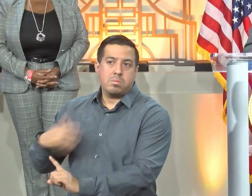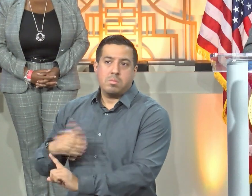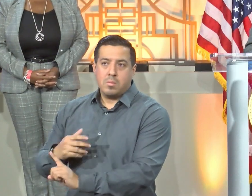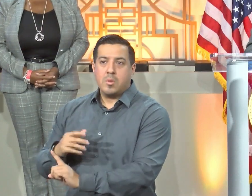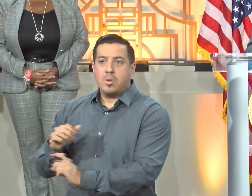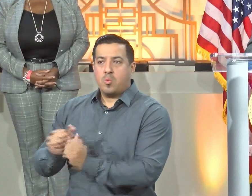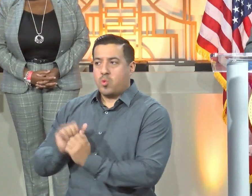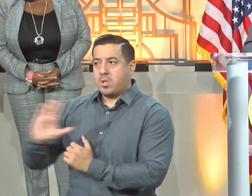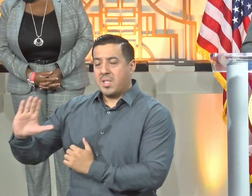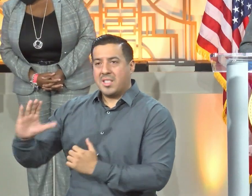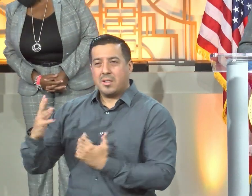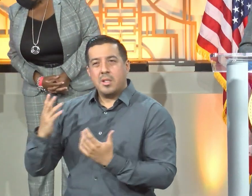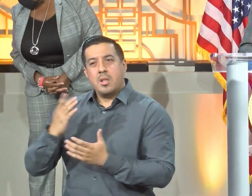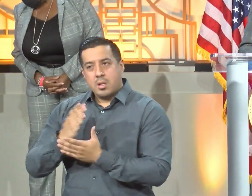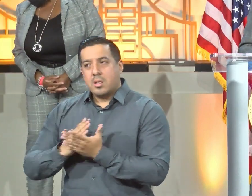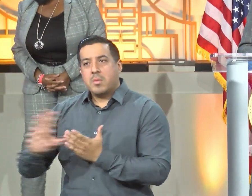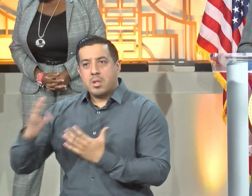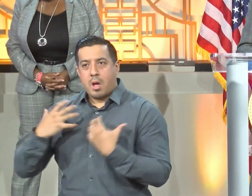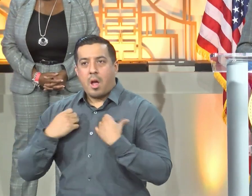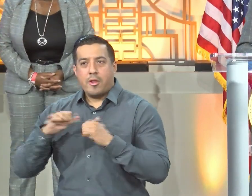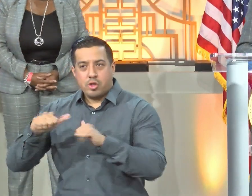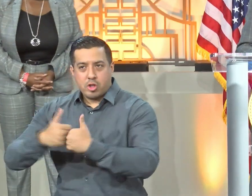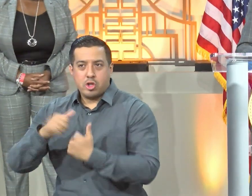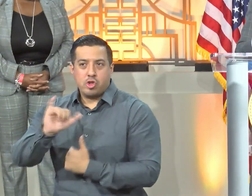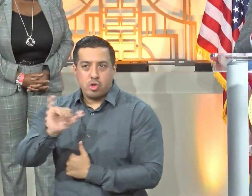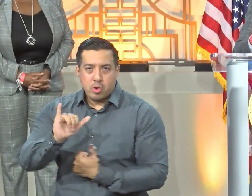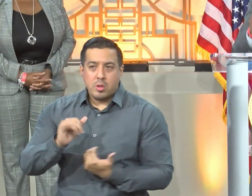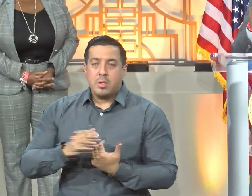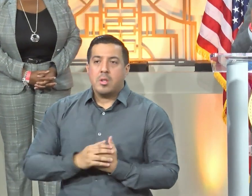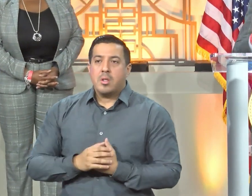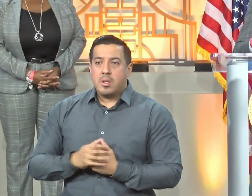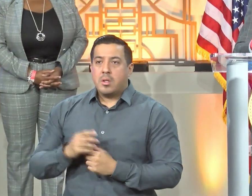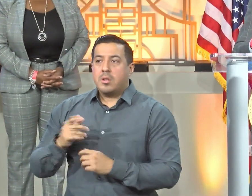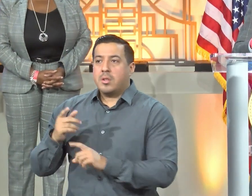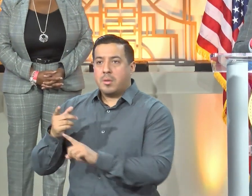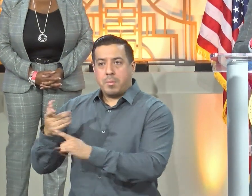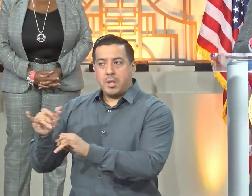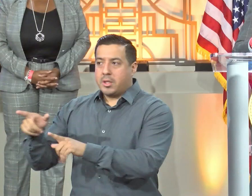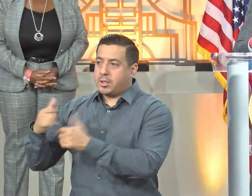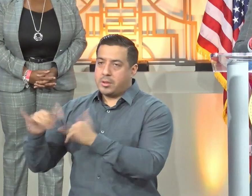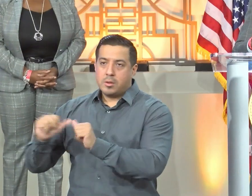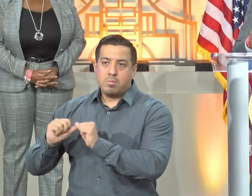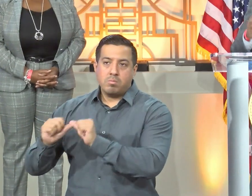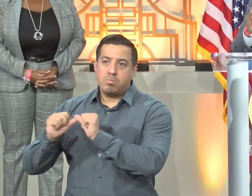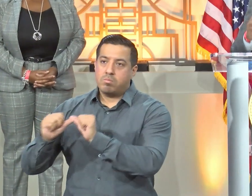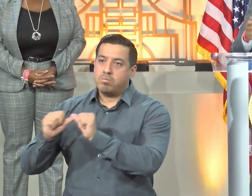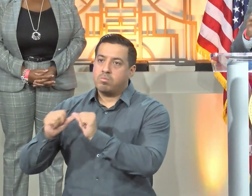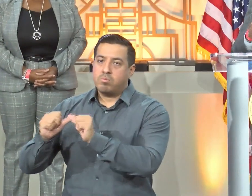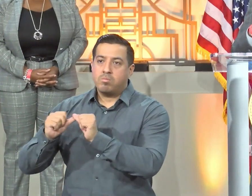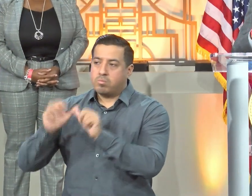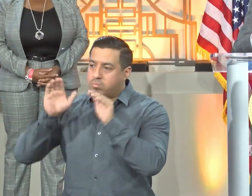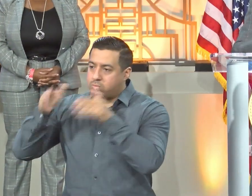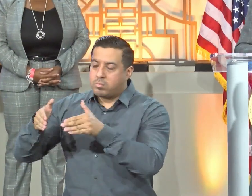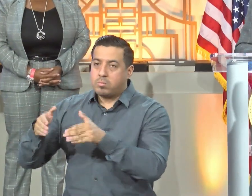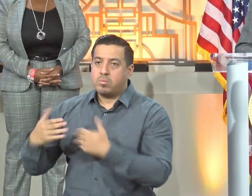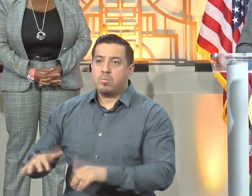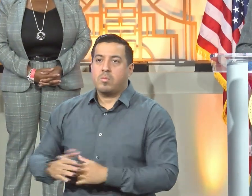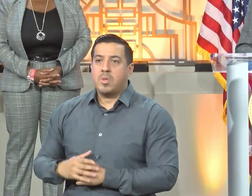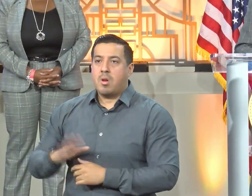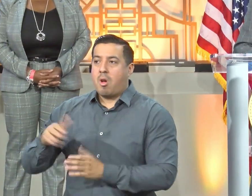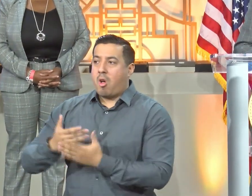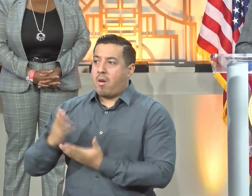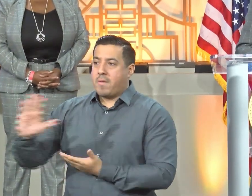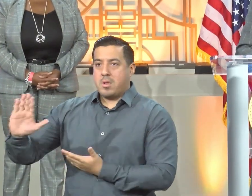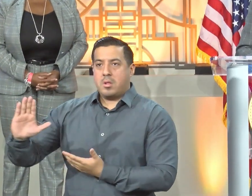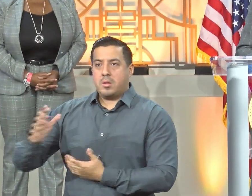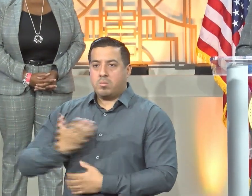with his own health challenges, how he has stayed the course and given so much of himself